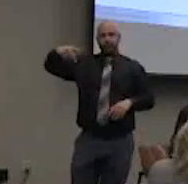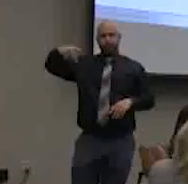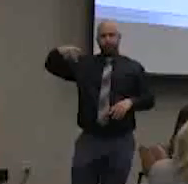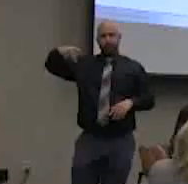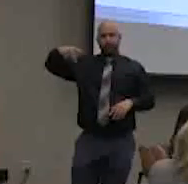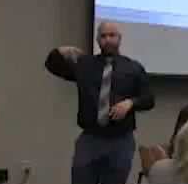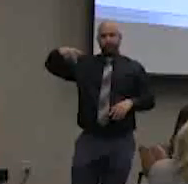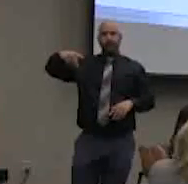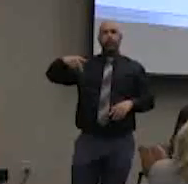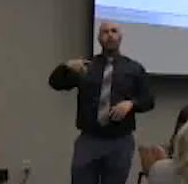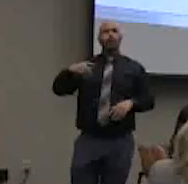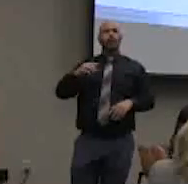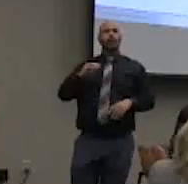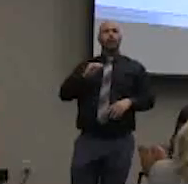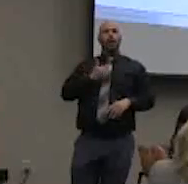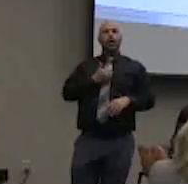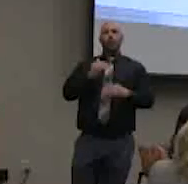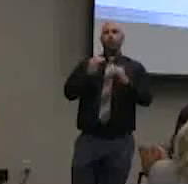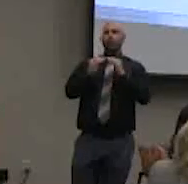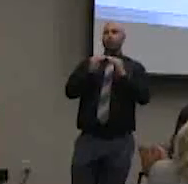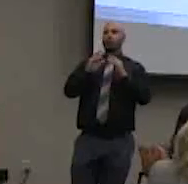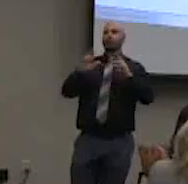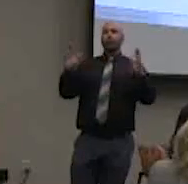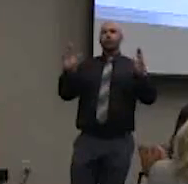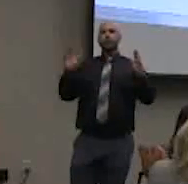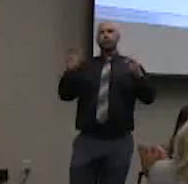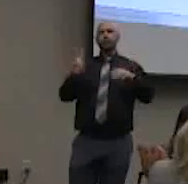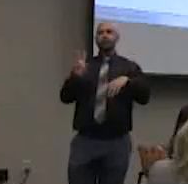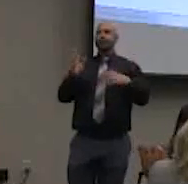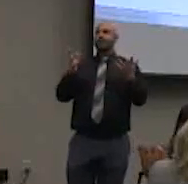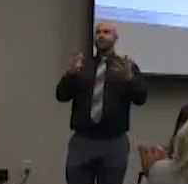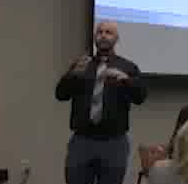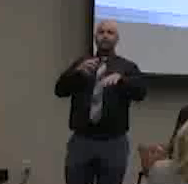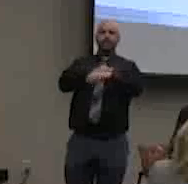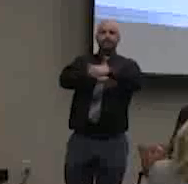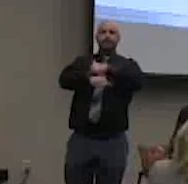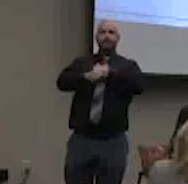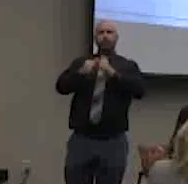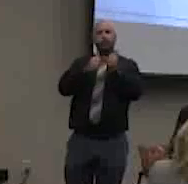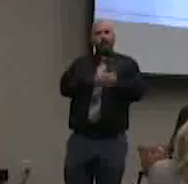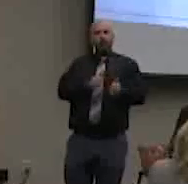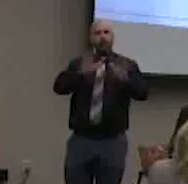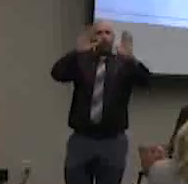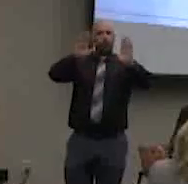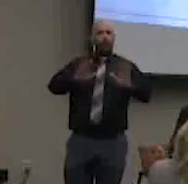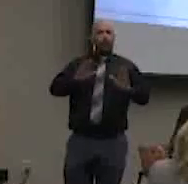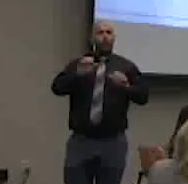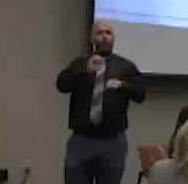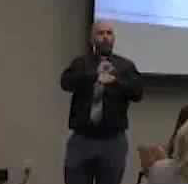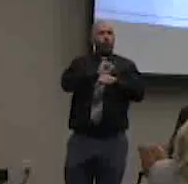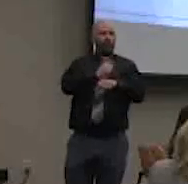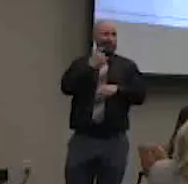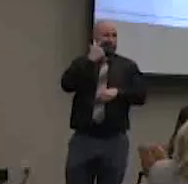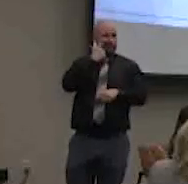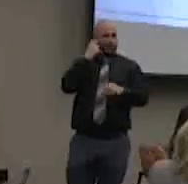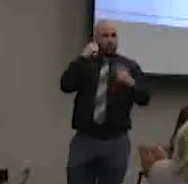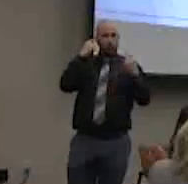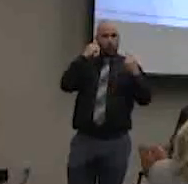communities that are ready to step up and follow the great work you just heard about. Any questions about that?